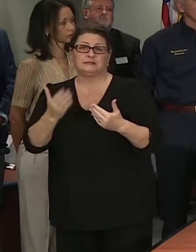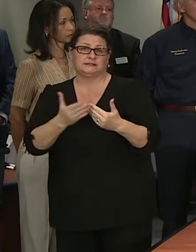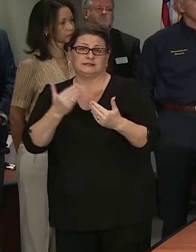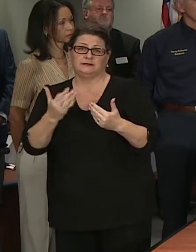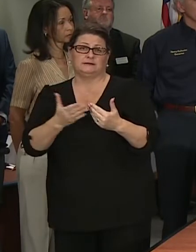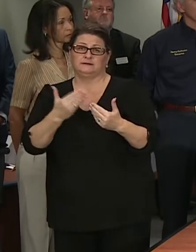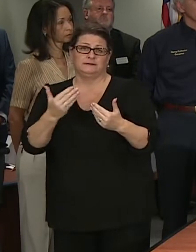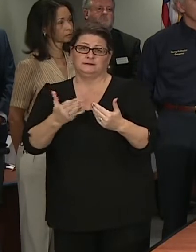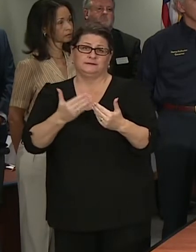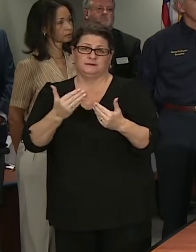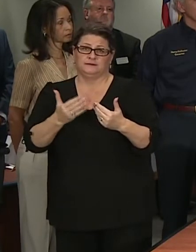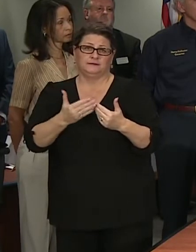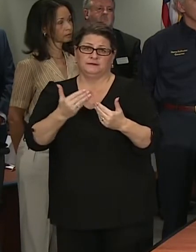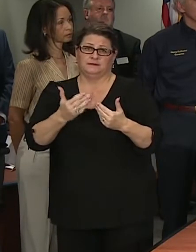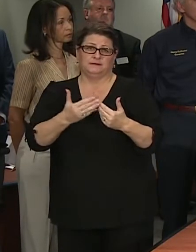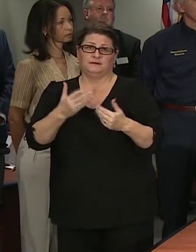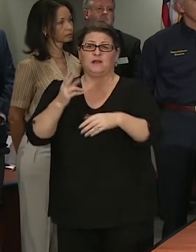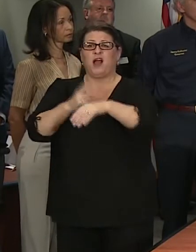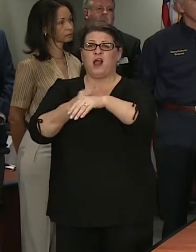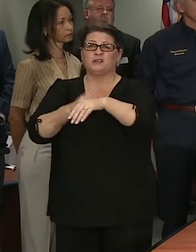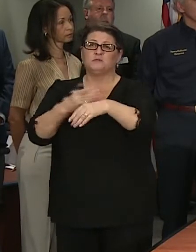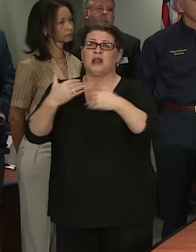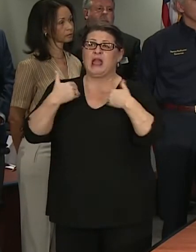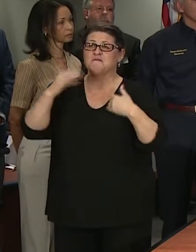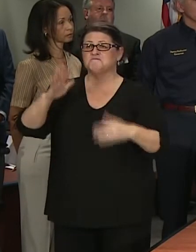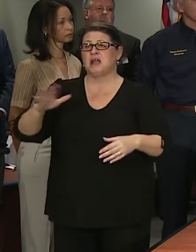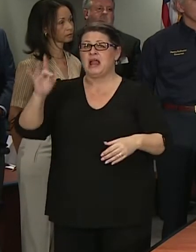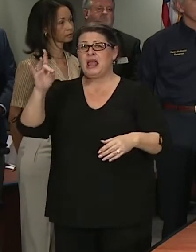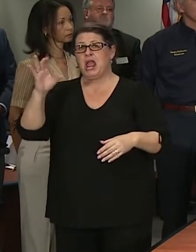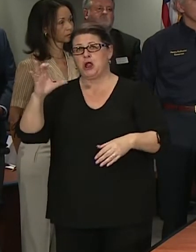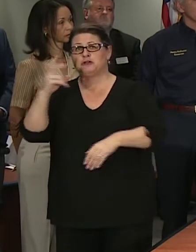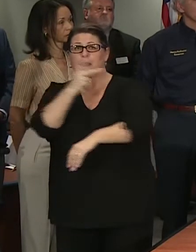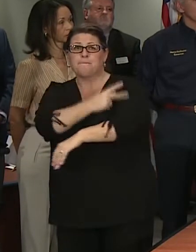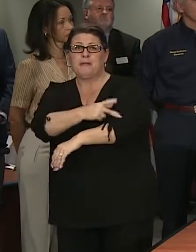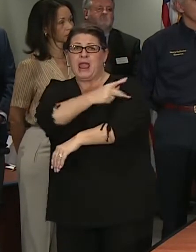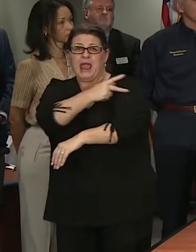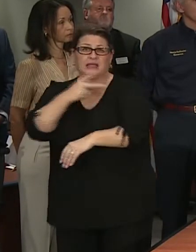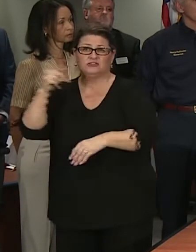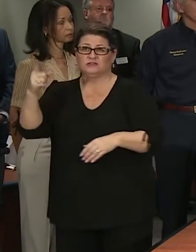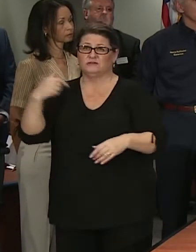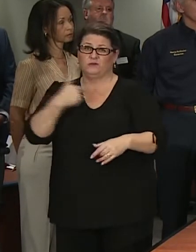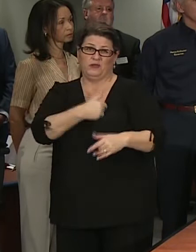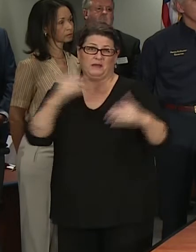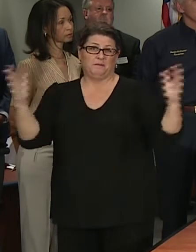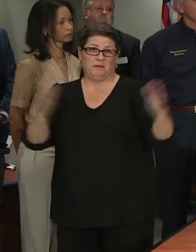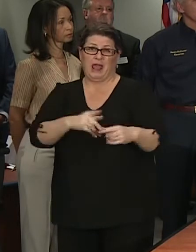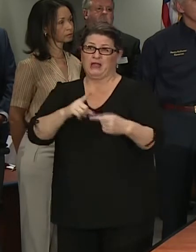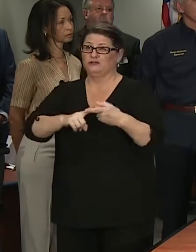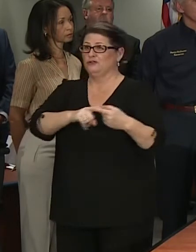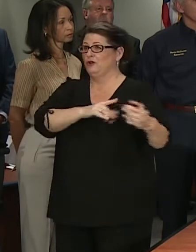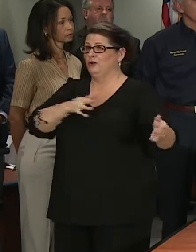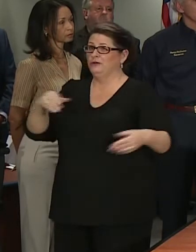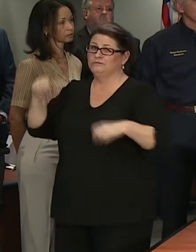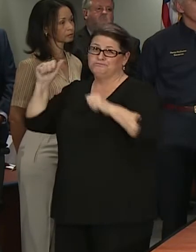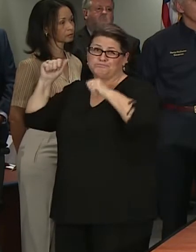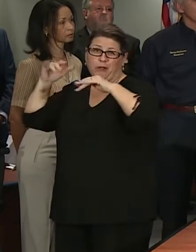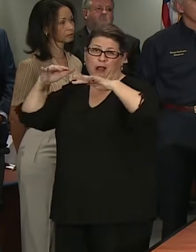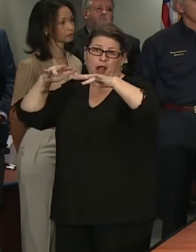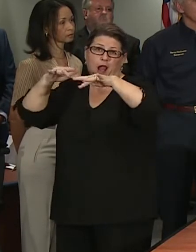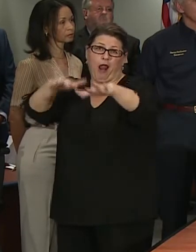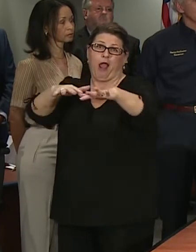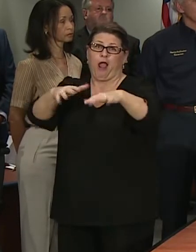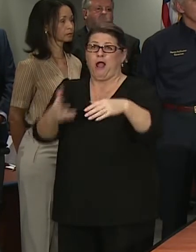We have a hospital that normally has about 800 patients in it. We are ready to surge that hospital approximately another 150